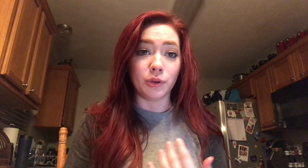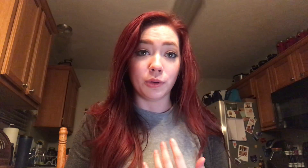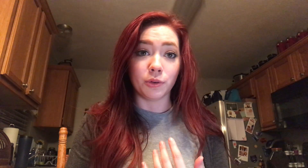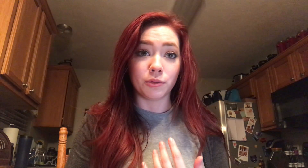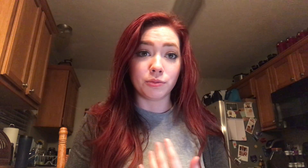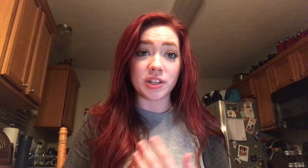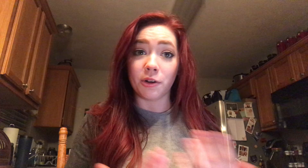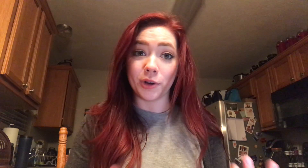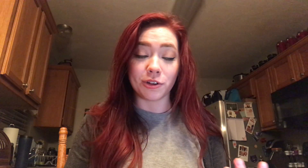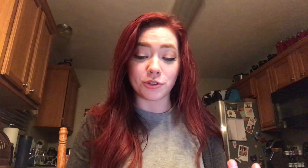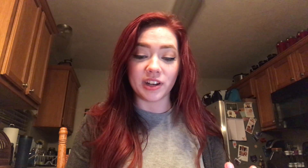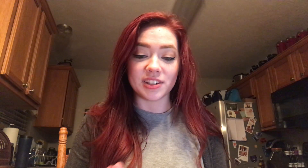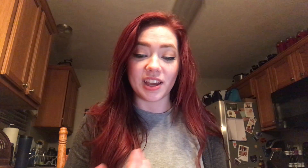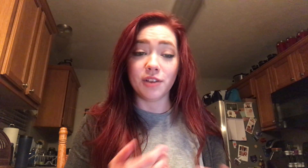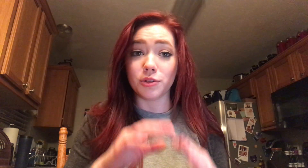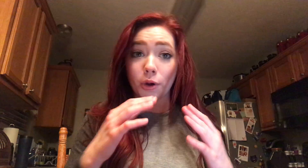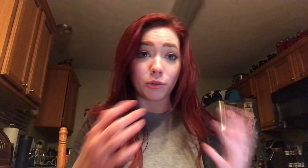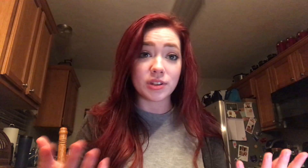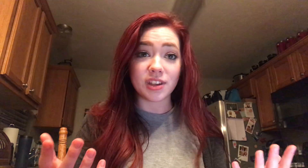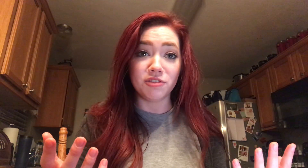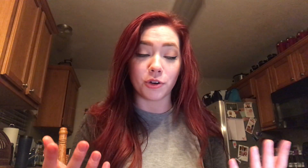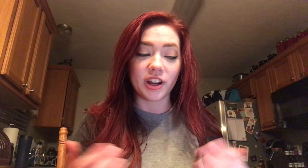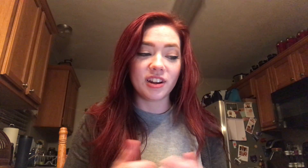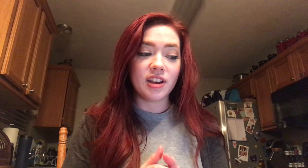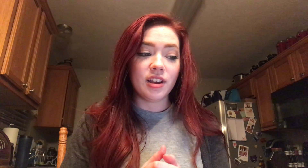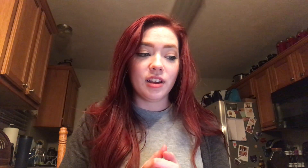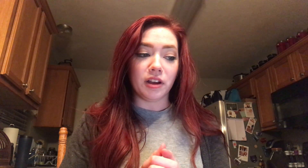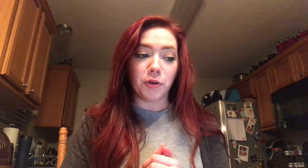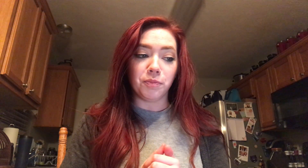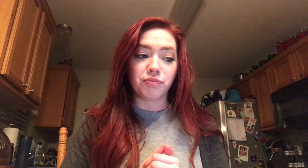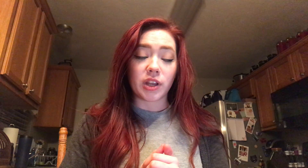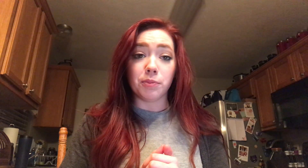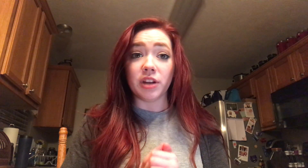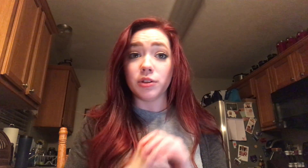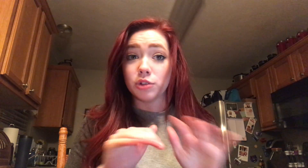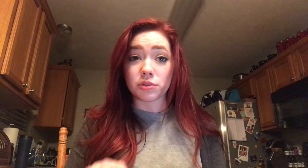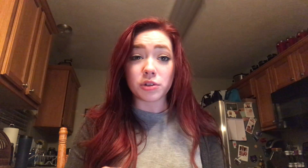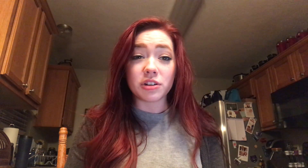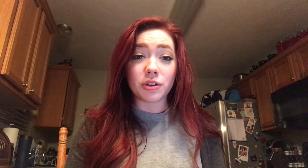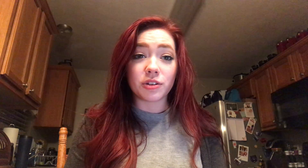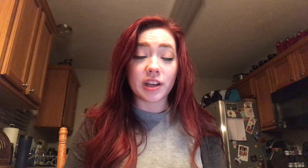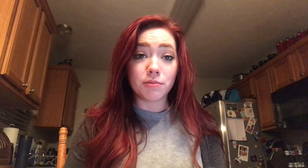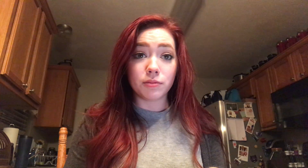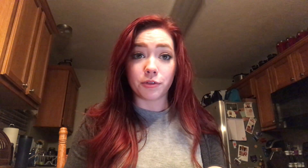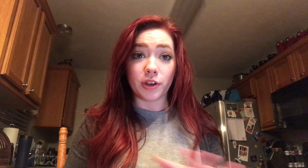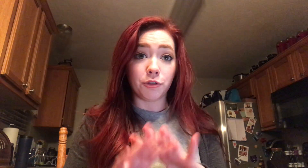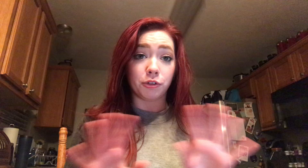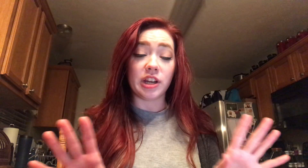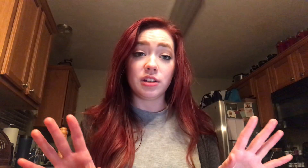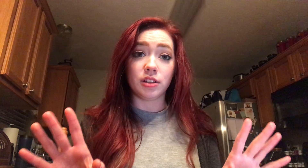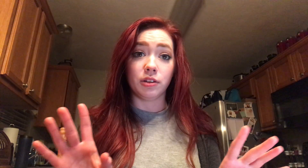to tell what you're trying to say if you don't know the sign for it. But if you just want to know your name, feel free